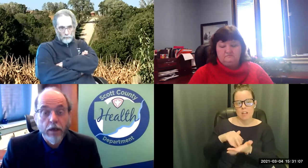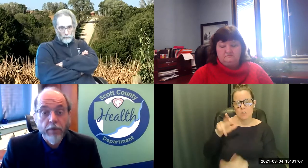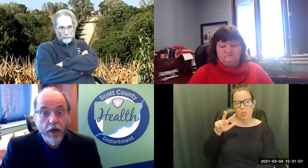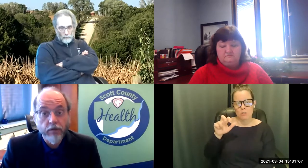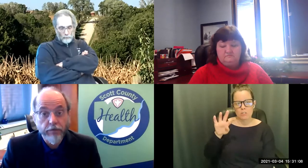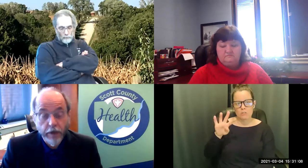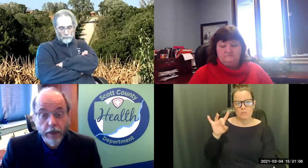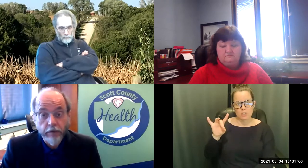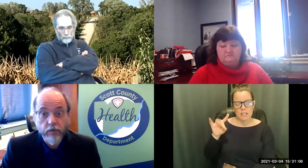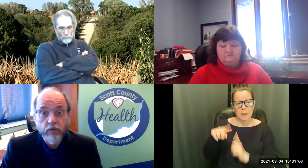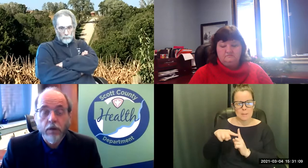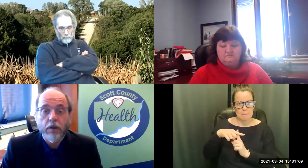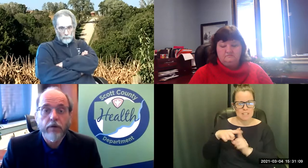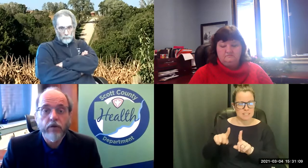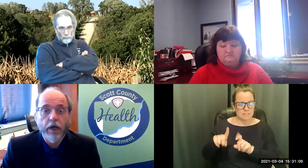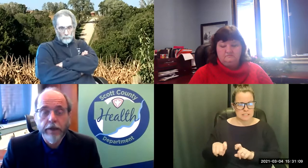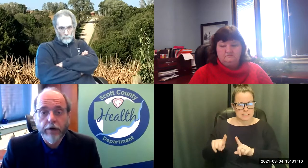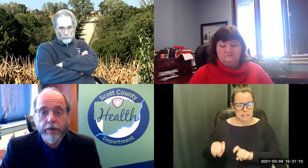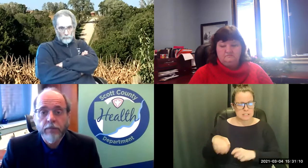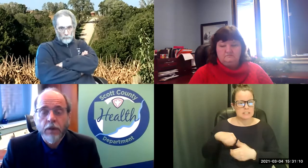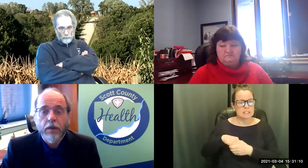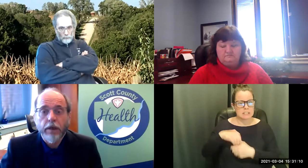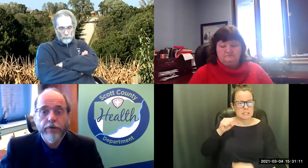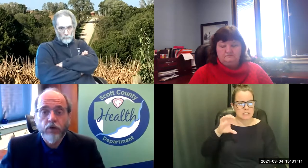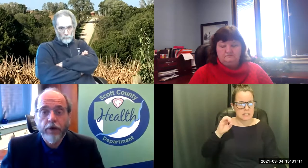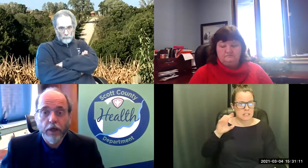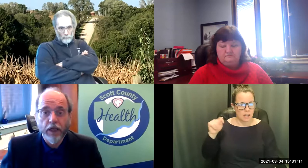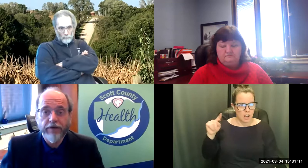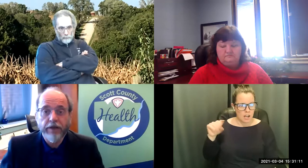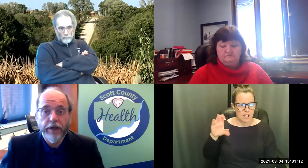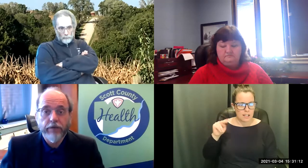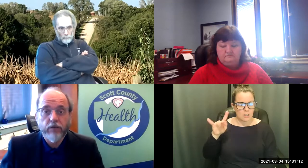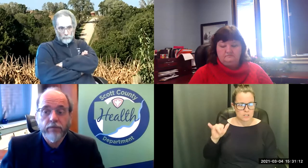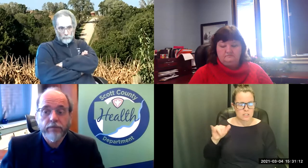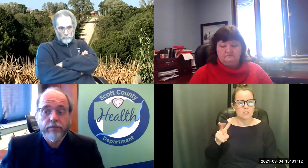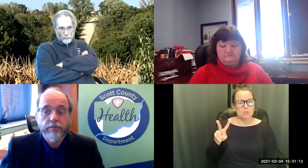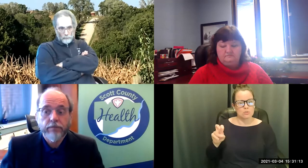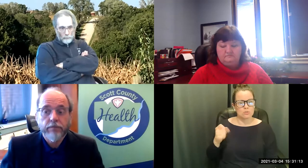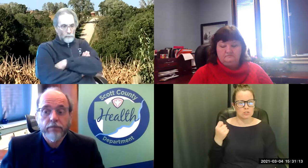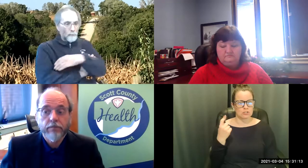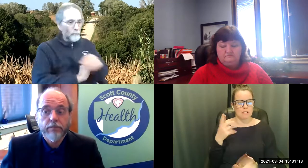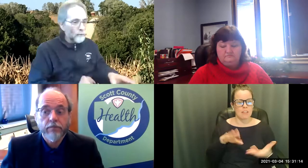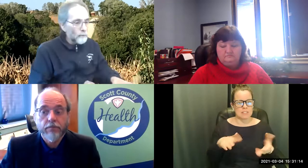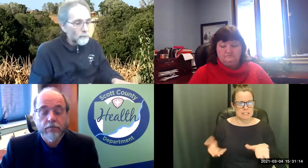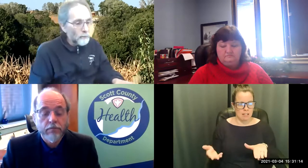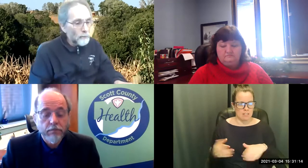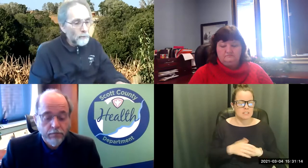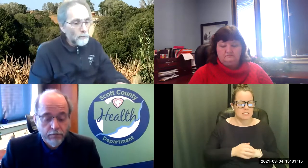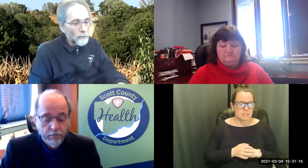18,348 positive tests in Scott County and 211 deaths.